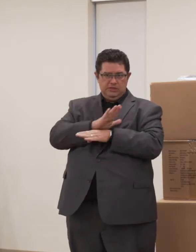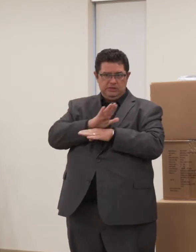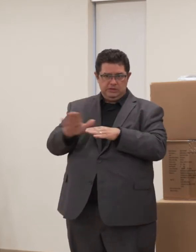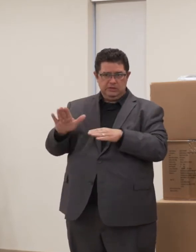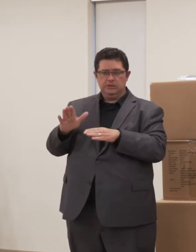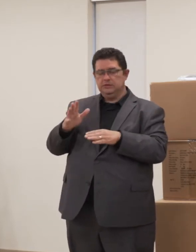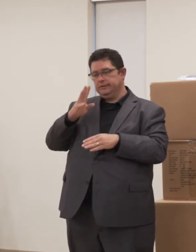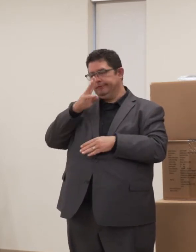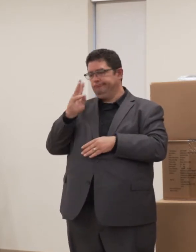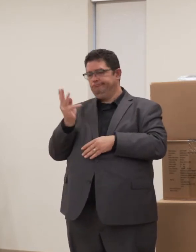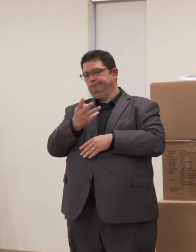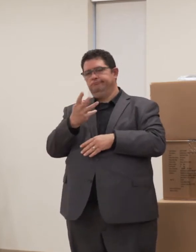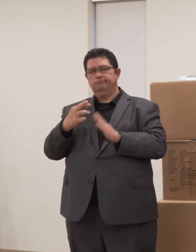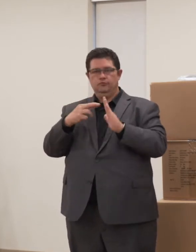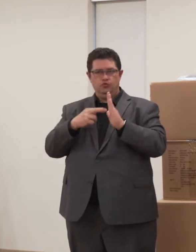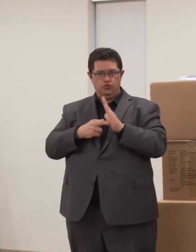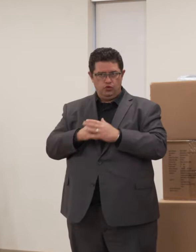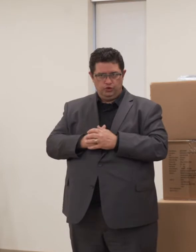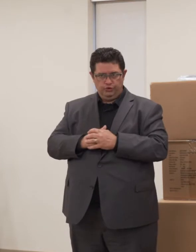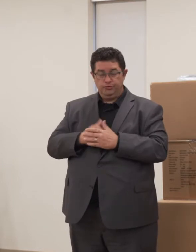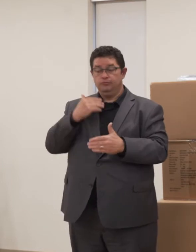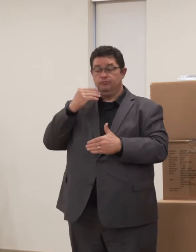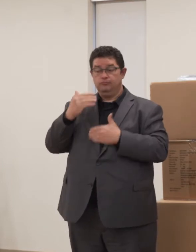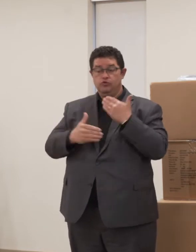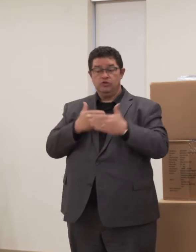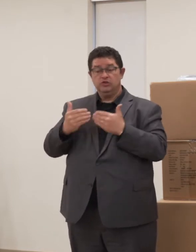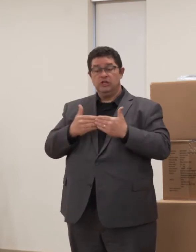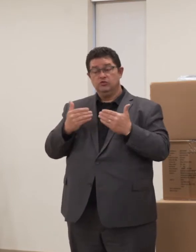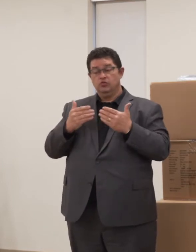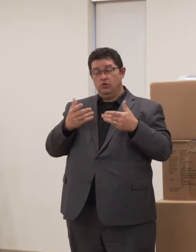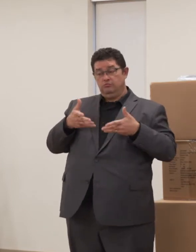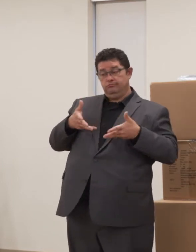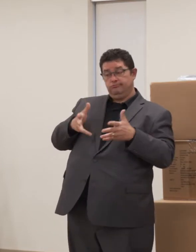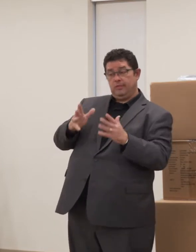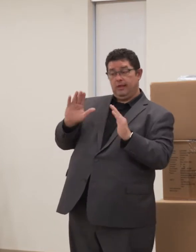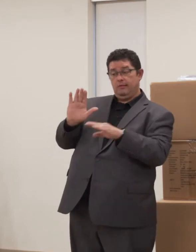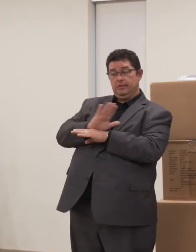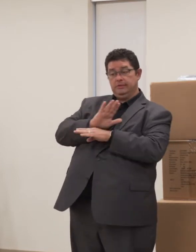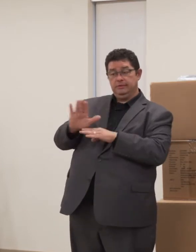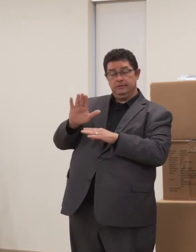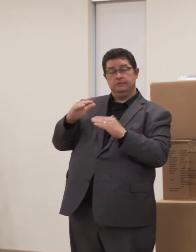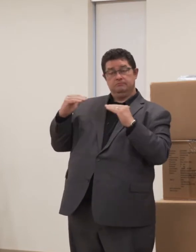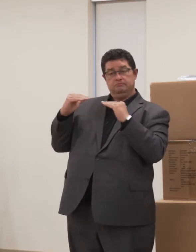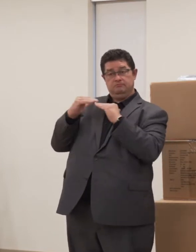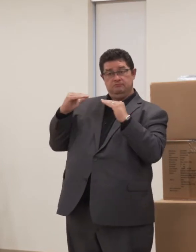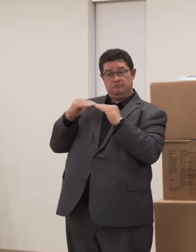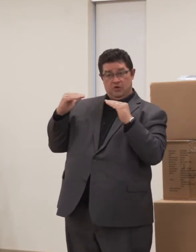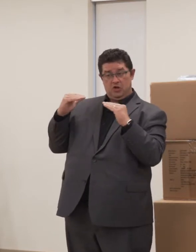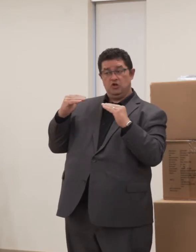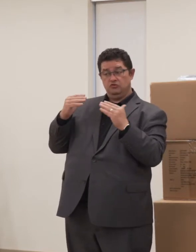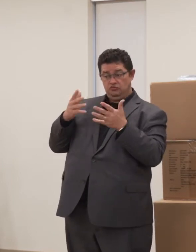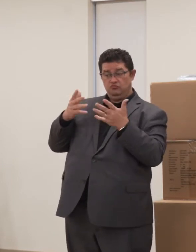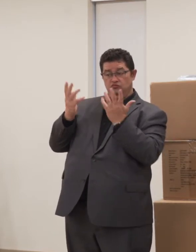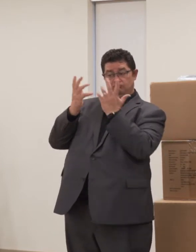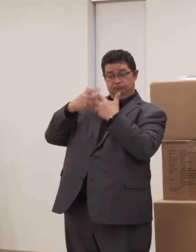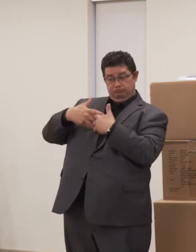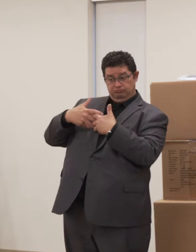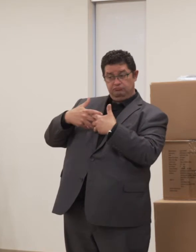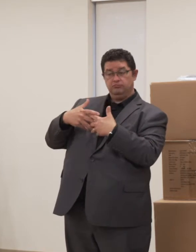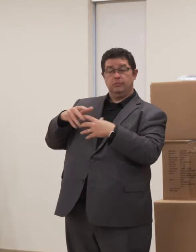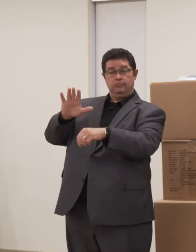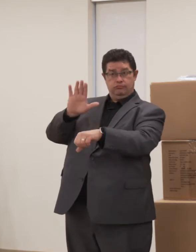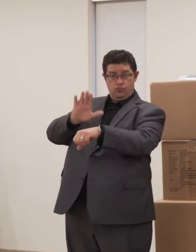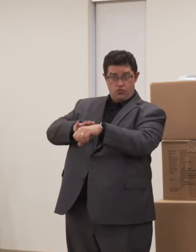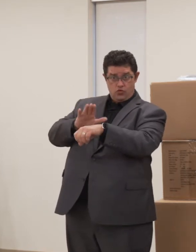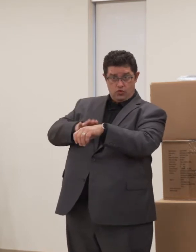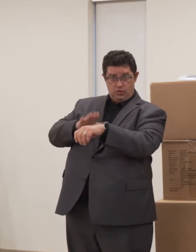the rules. The processes will give businesses a fair chance to comply, including a warning and a reminder